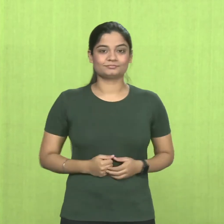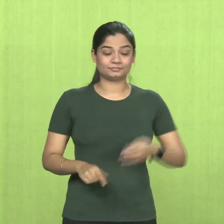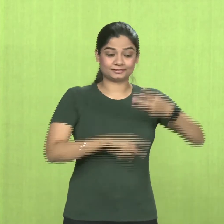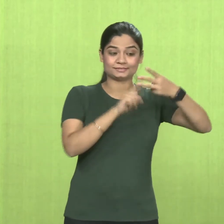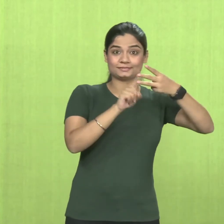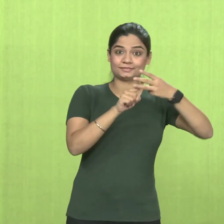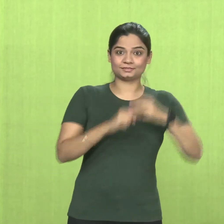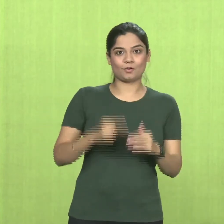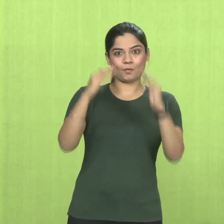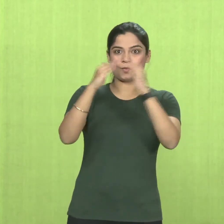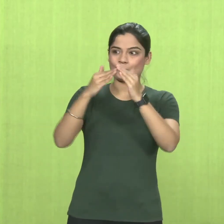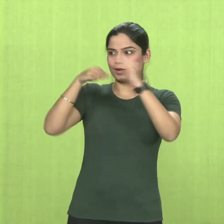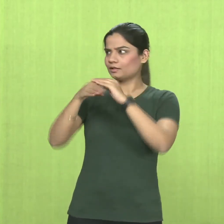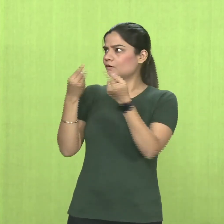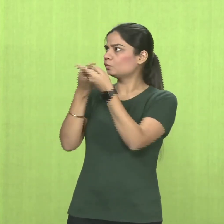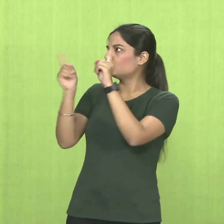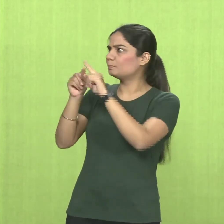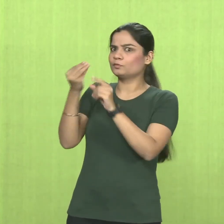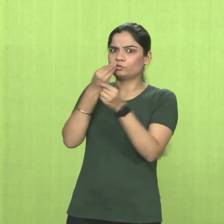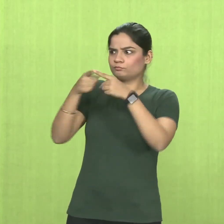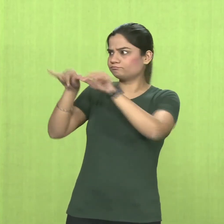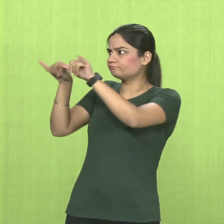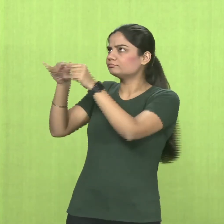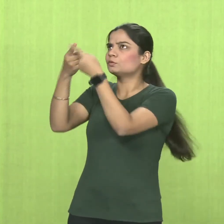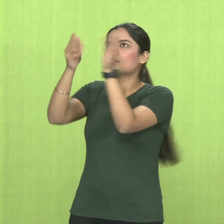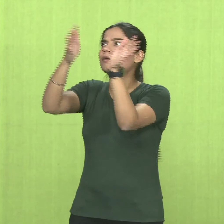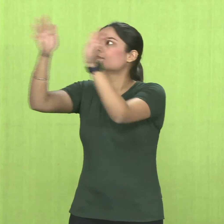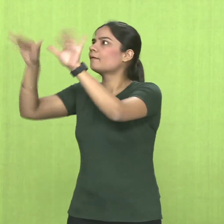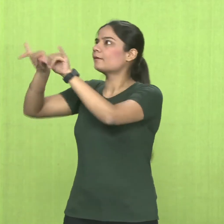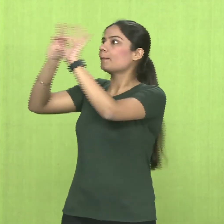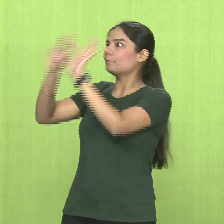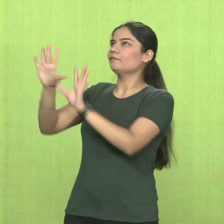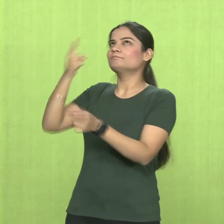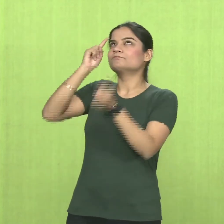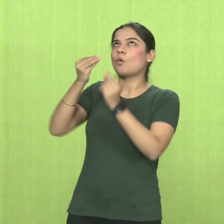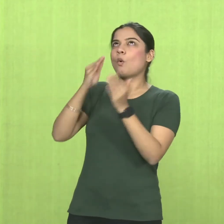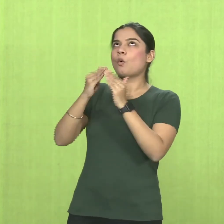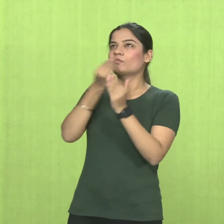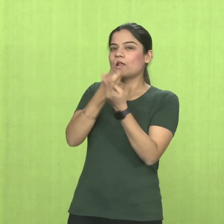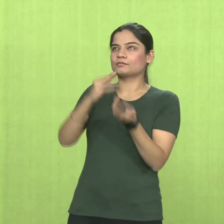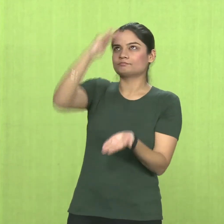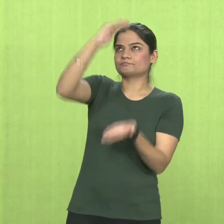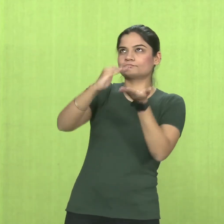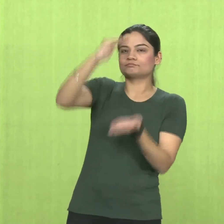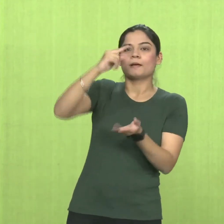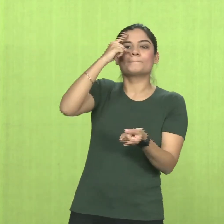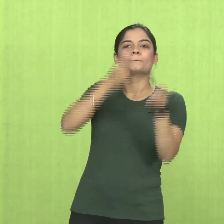thing is only buy the product in bulk if you have storage space at home. So know the storage space